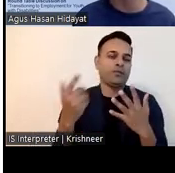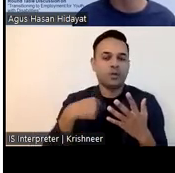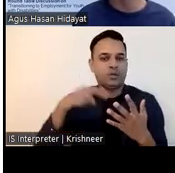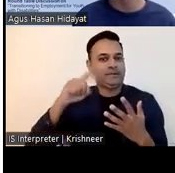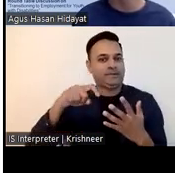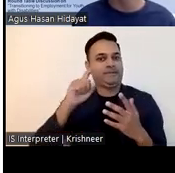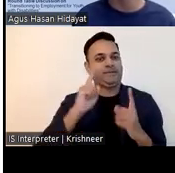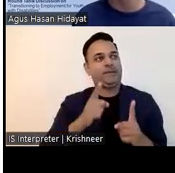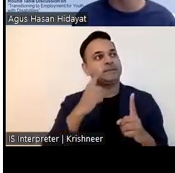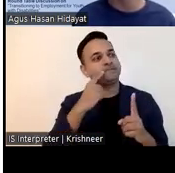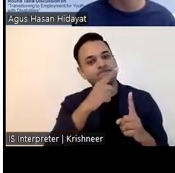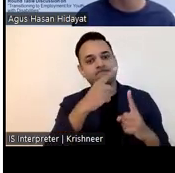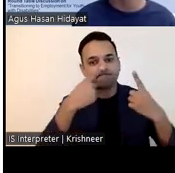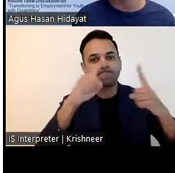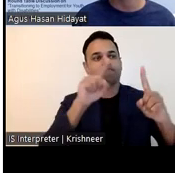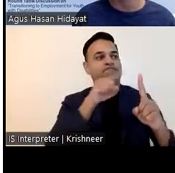torture for base